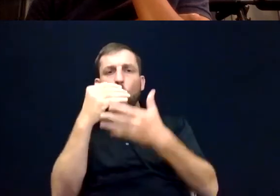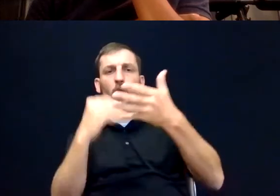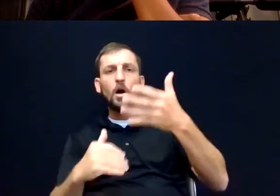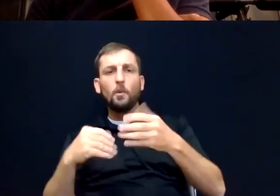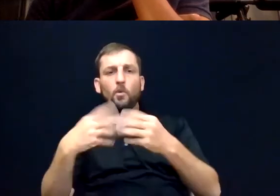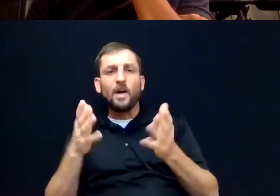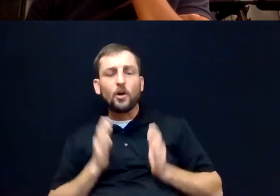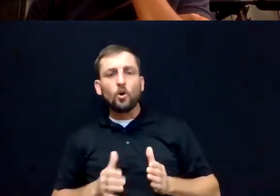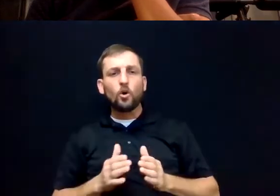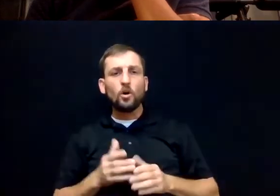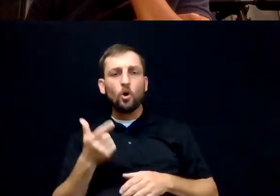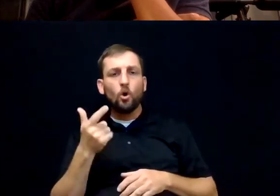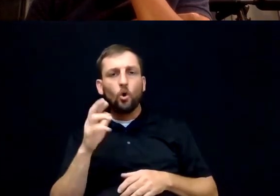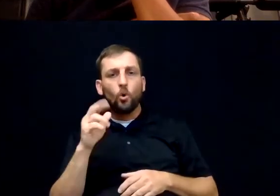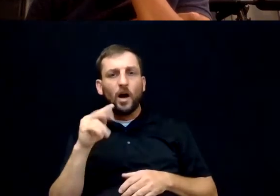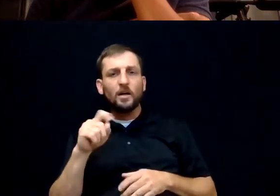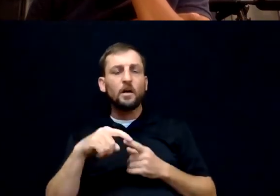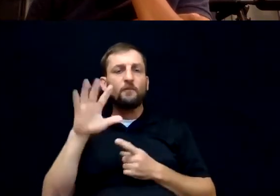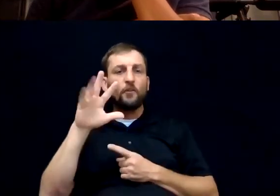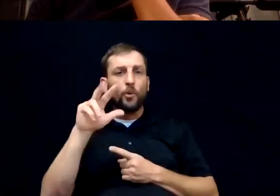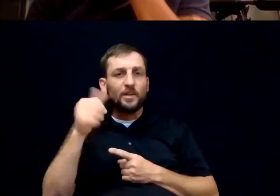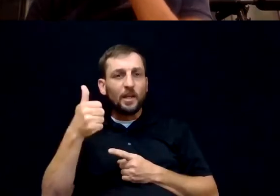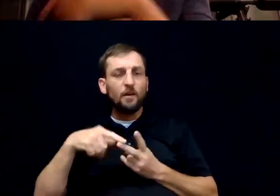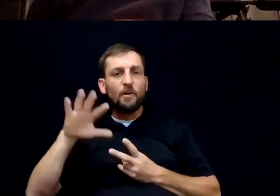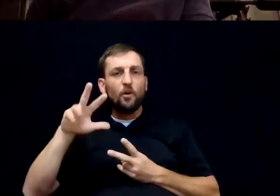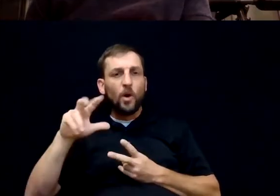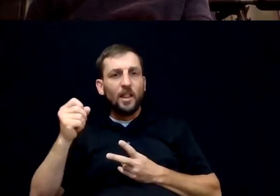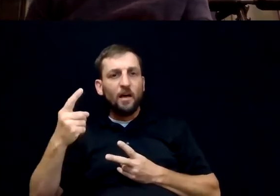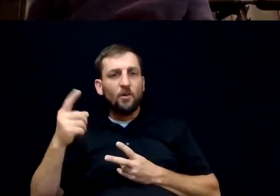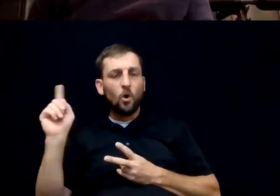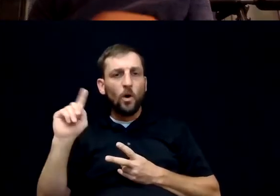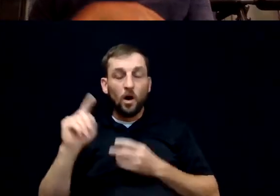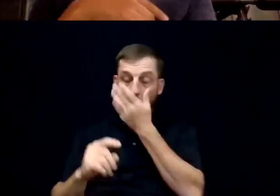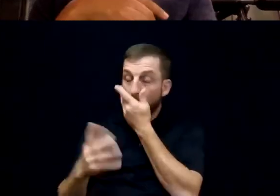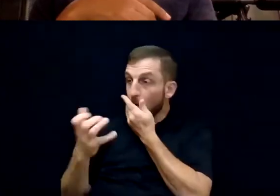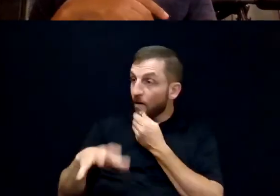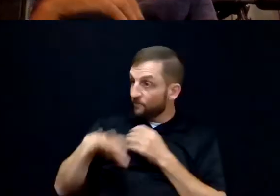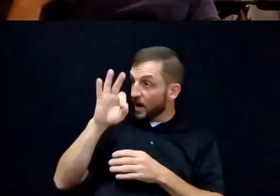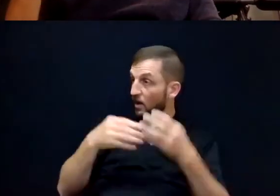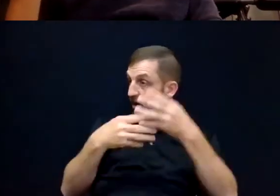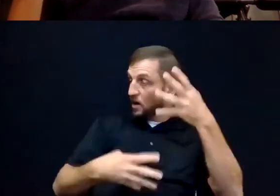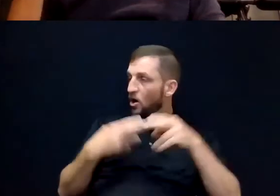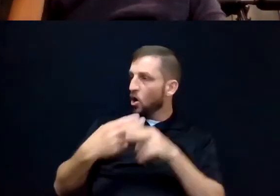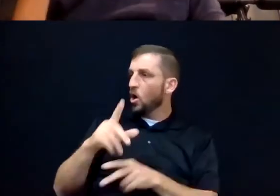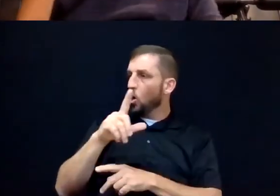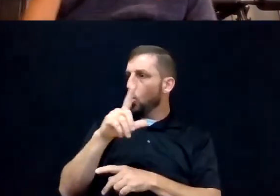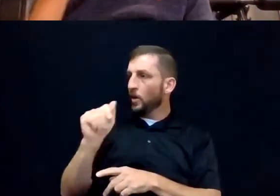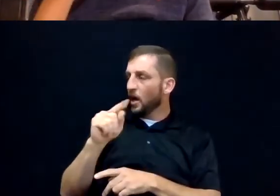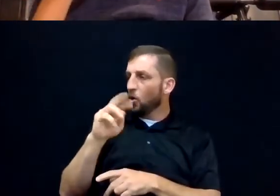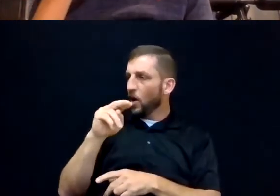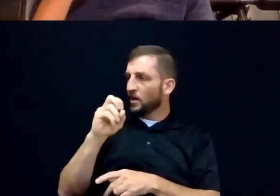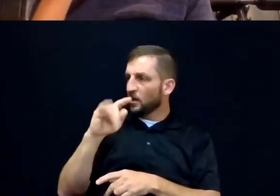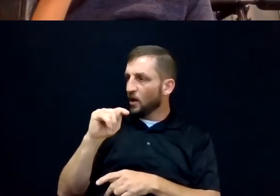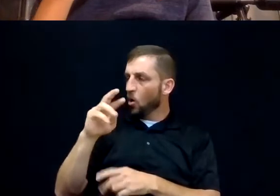of those grants, the 5310 and 5311? To find the current providers, it's called Louisiana Transit Resource